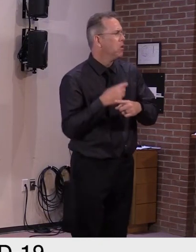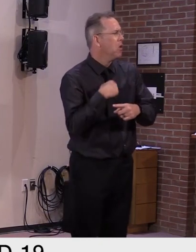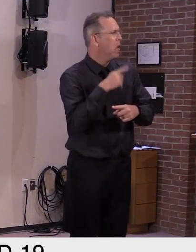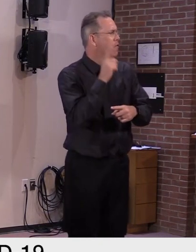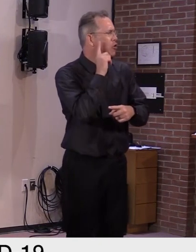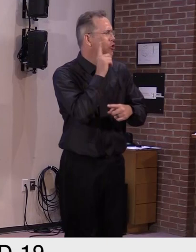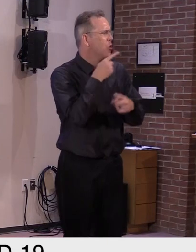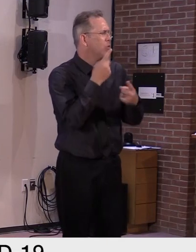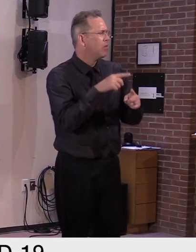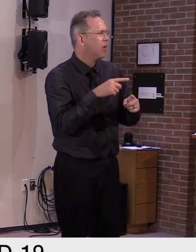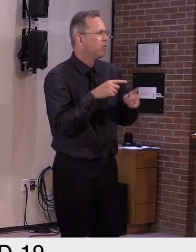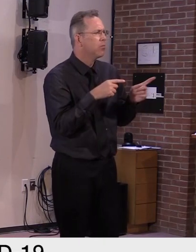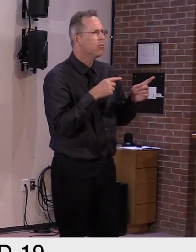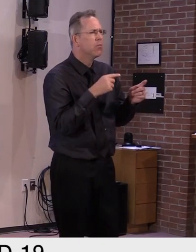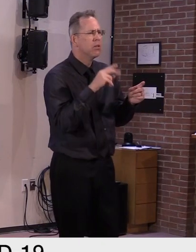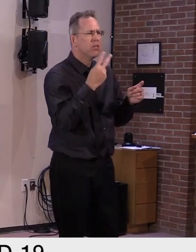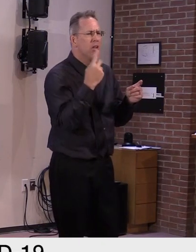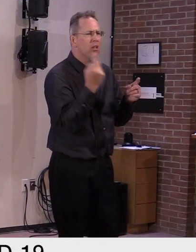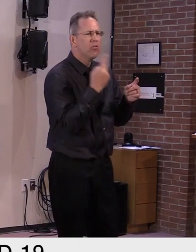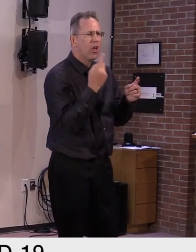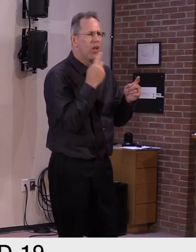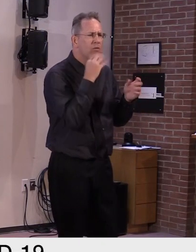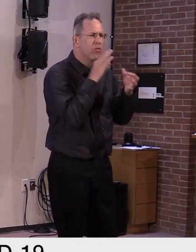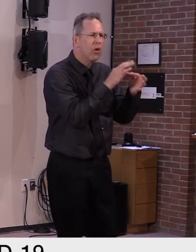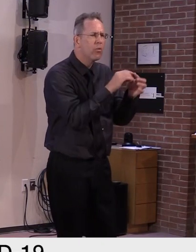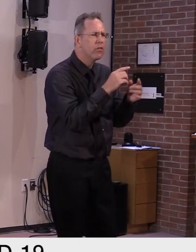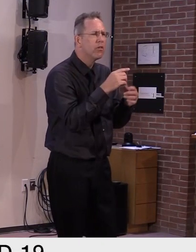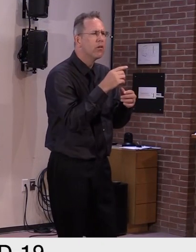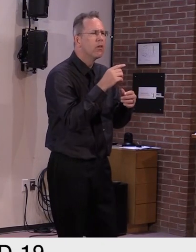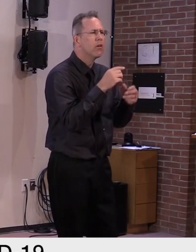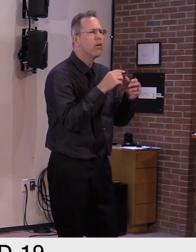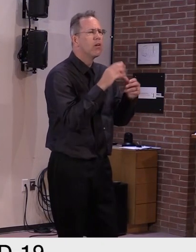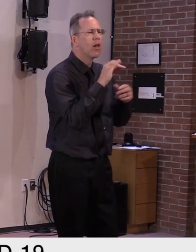It probably will be today. It probably will be today sometime.